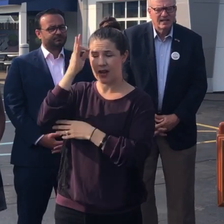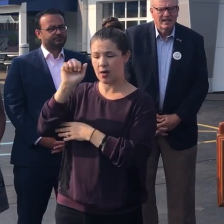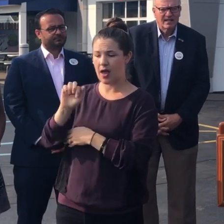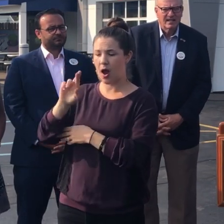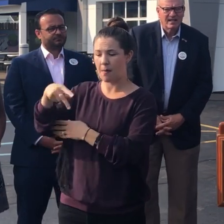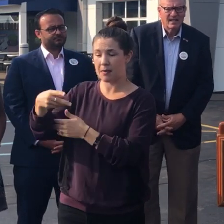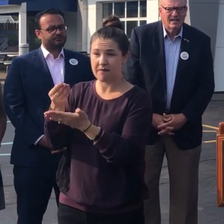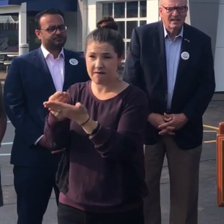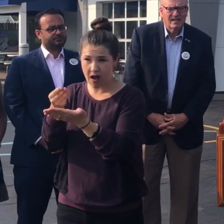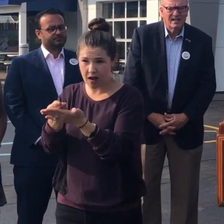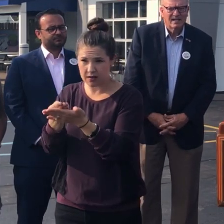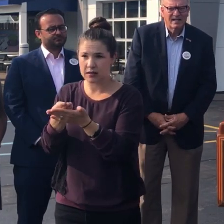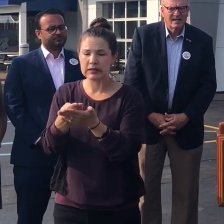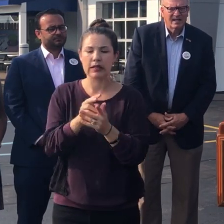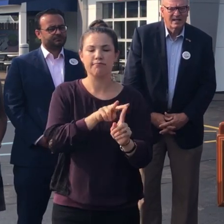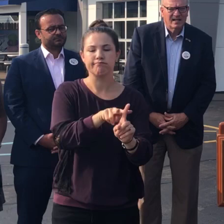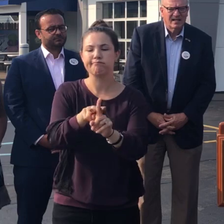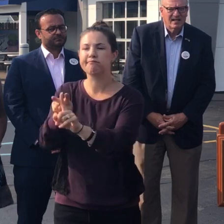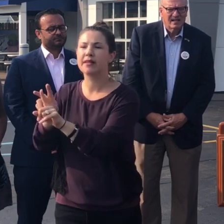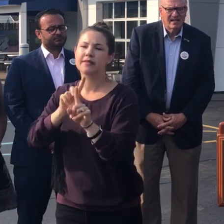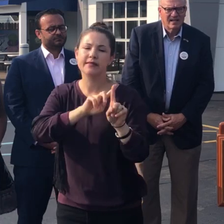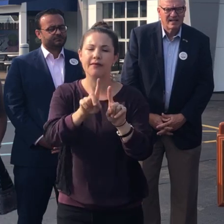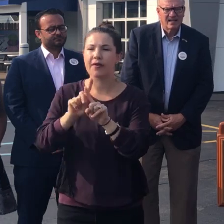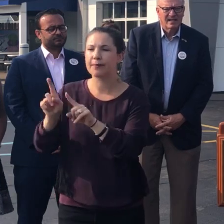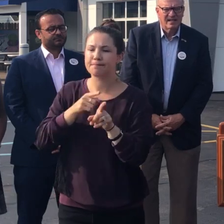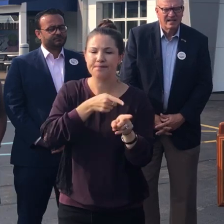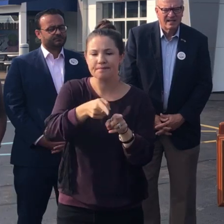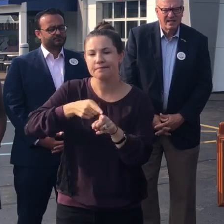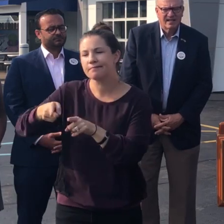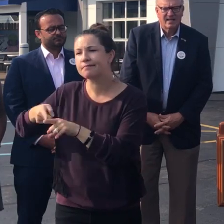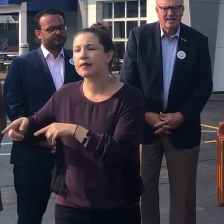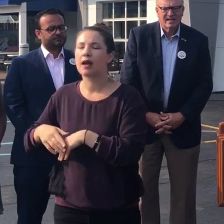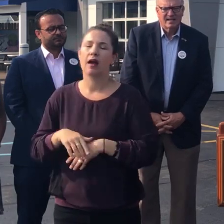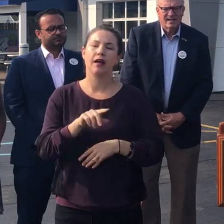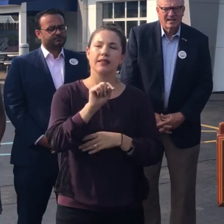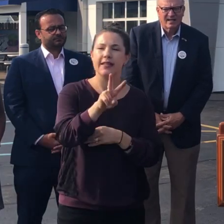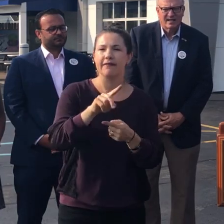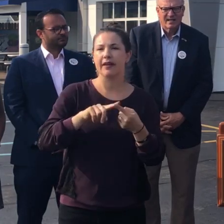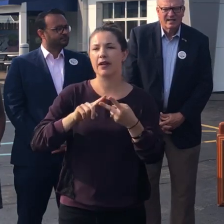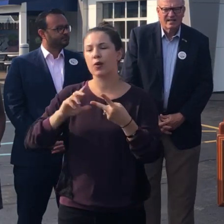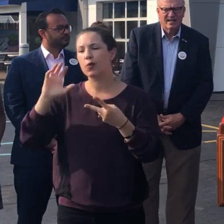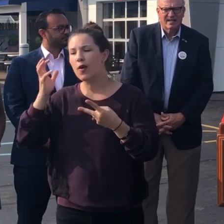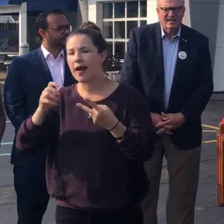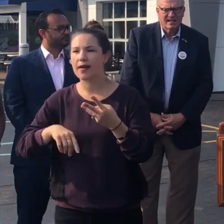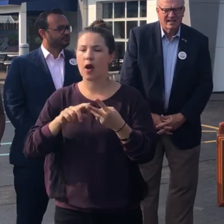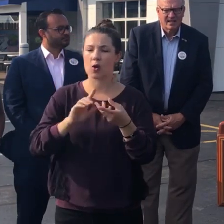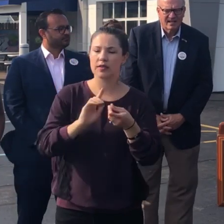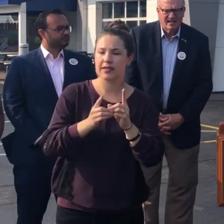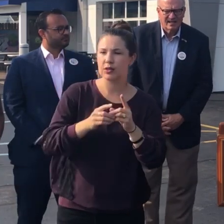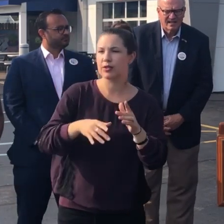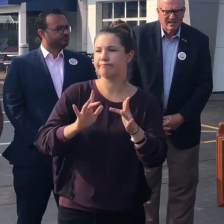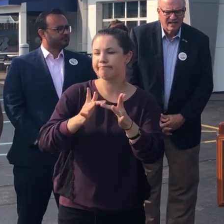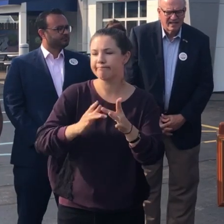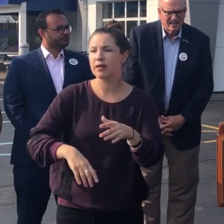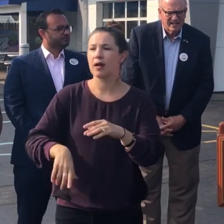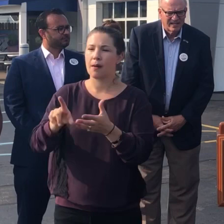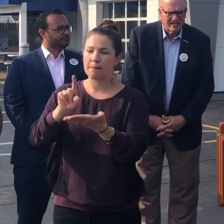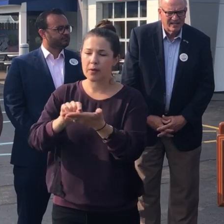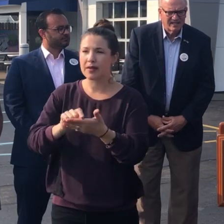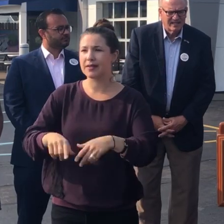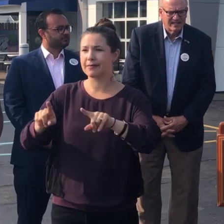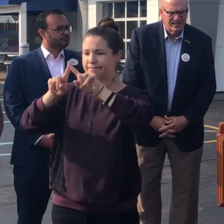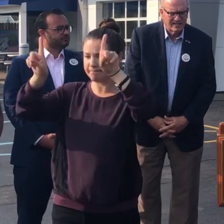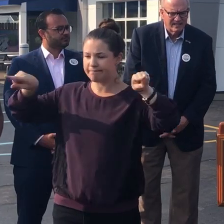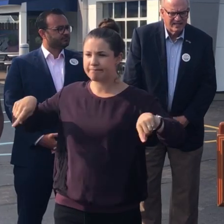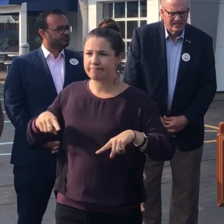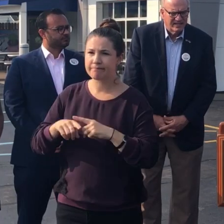spread out over a variety of mediums, including TV, radio, digital, print, and billboards, as well as social